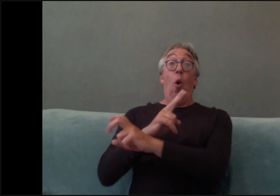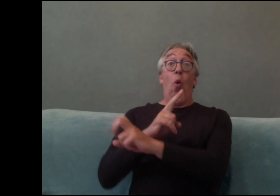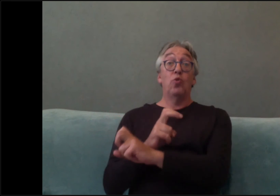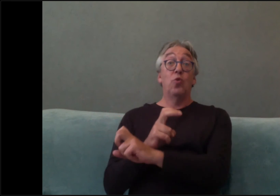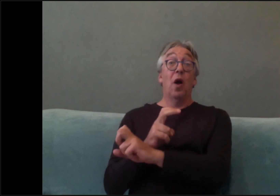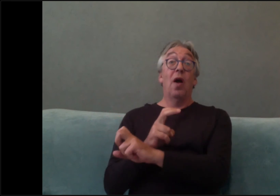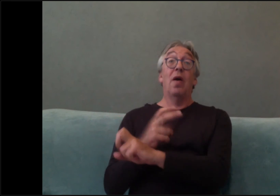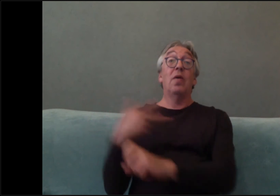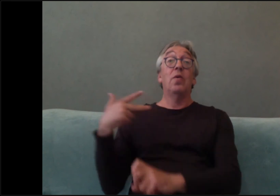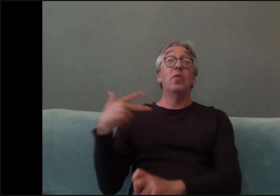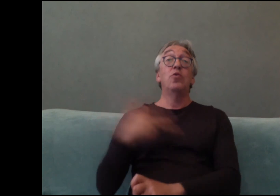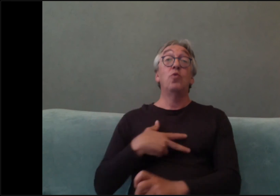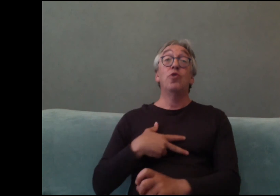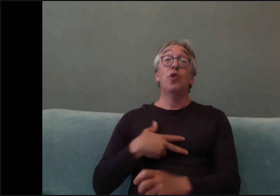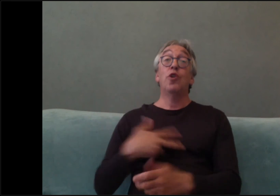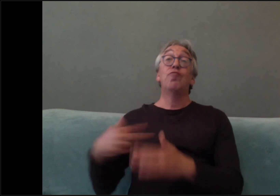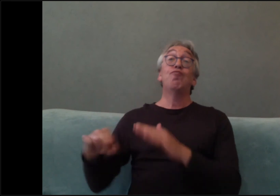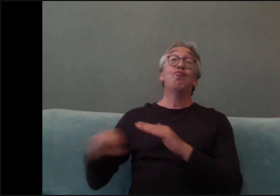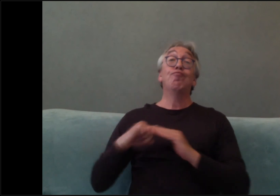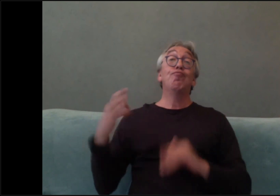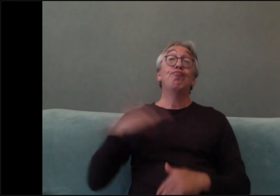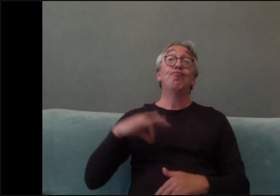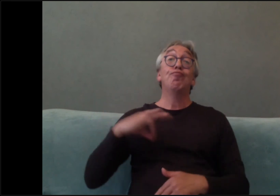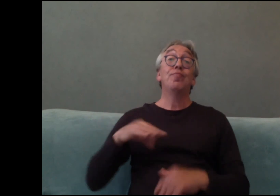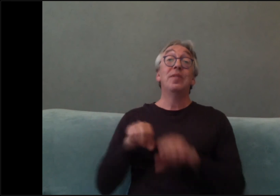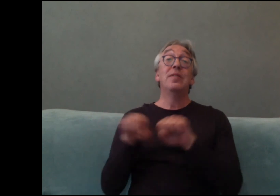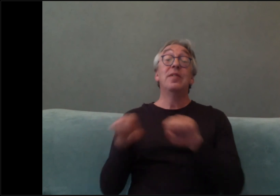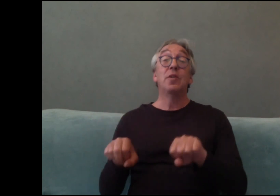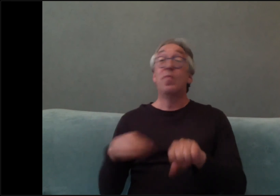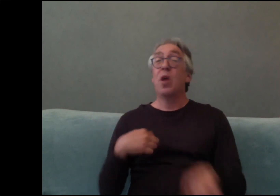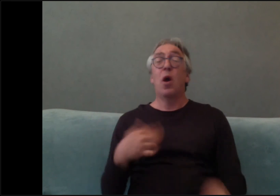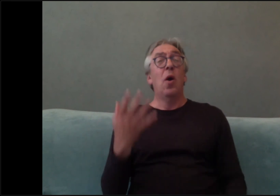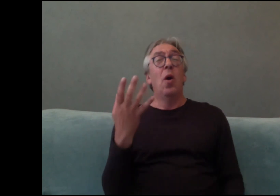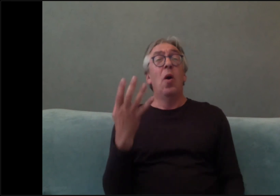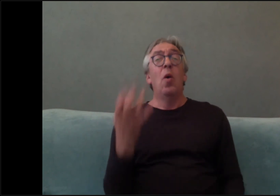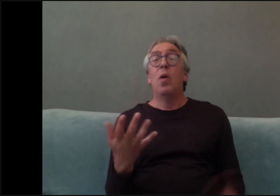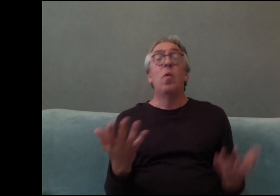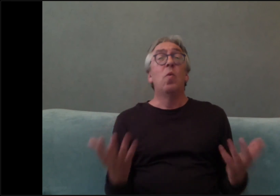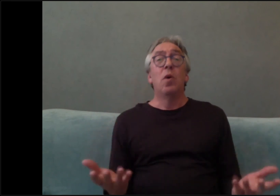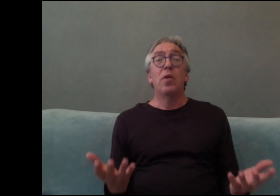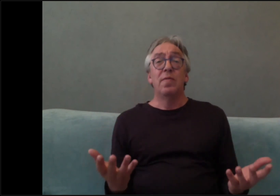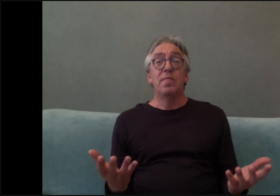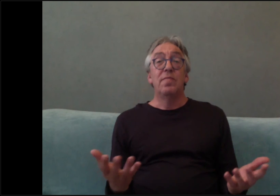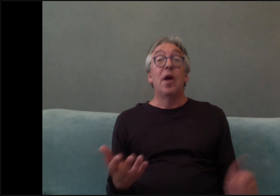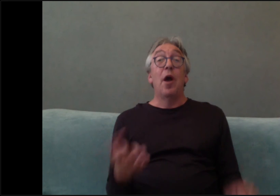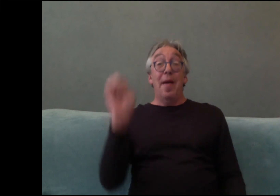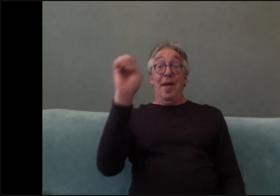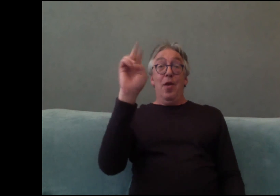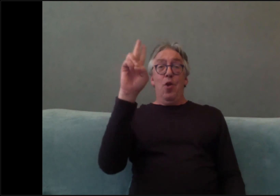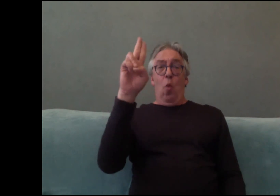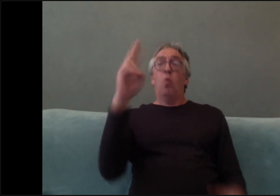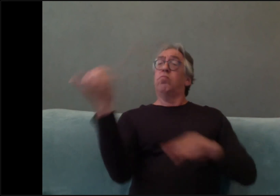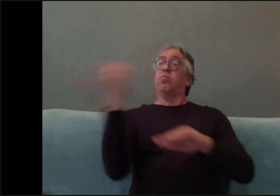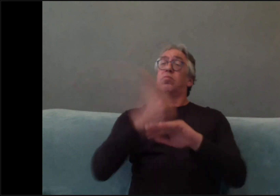propose implement EU-wide income tax exemptions for people with disabilities. Second, define and